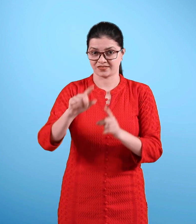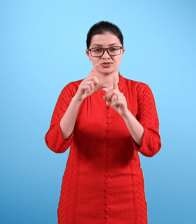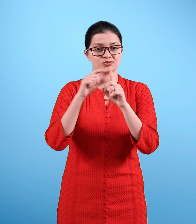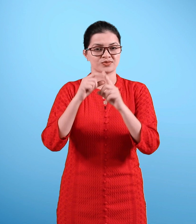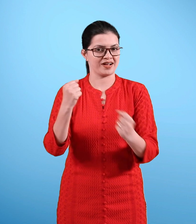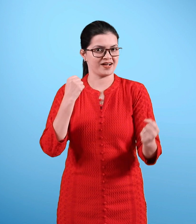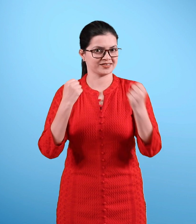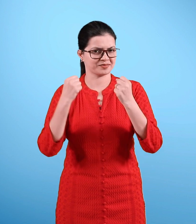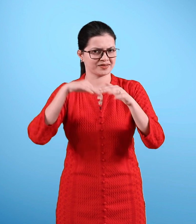Activity 1.